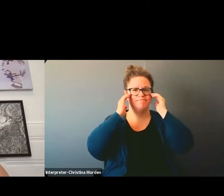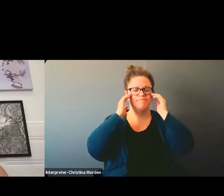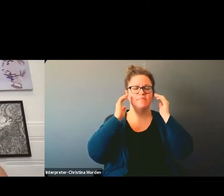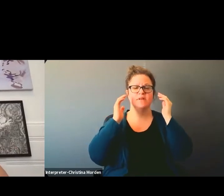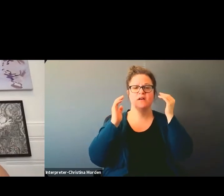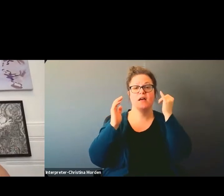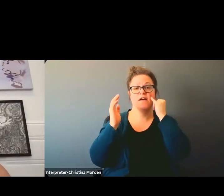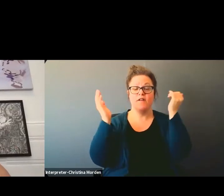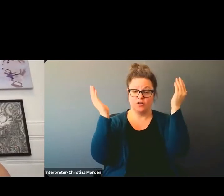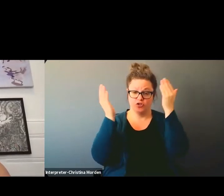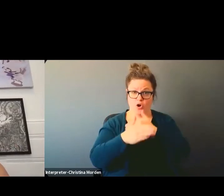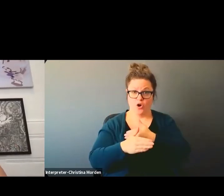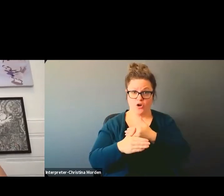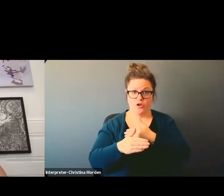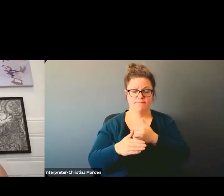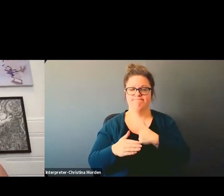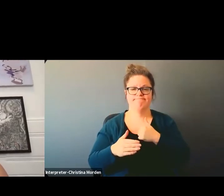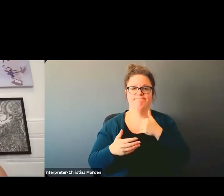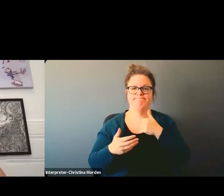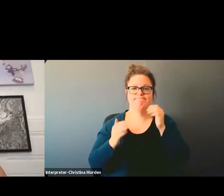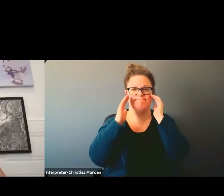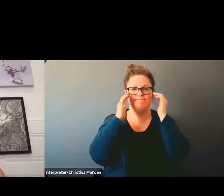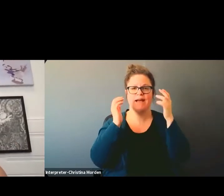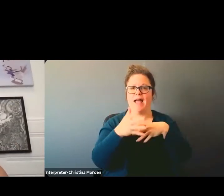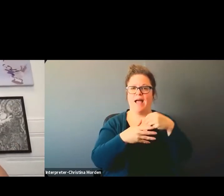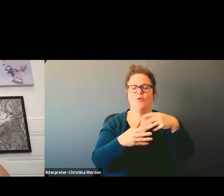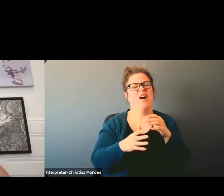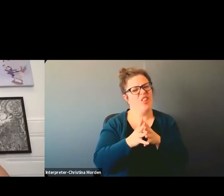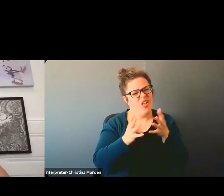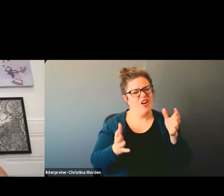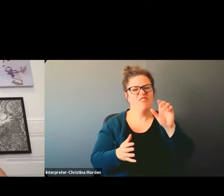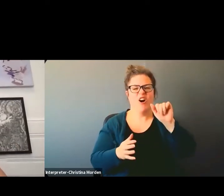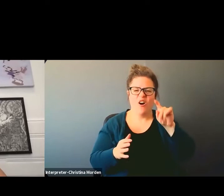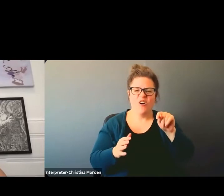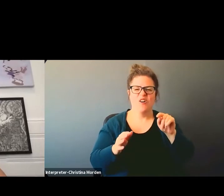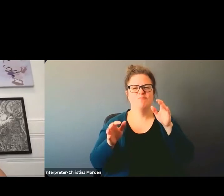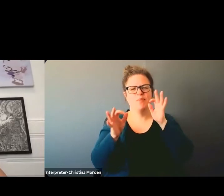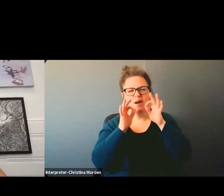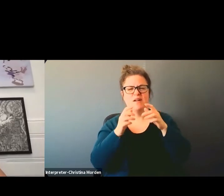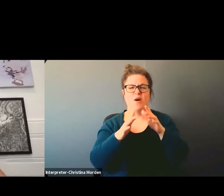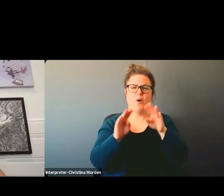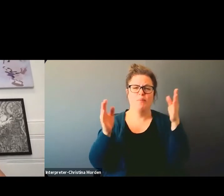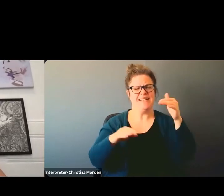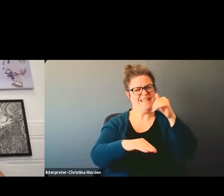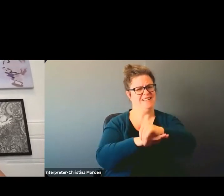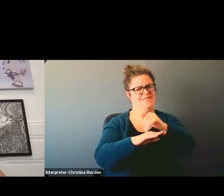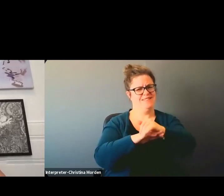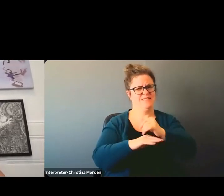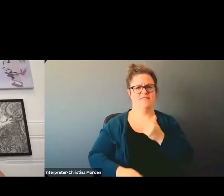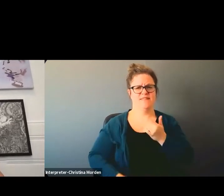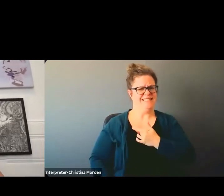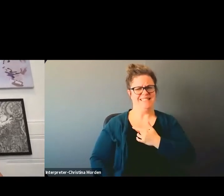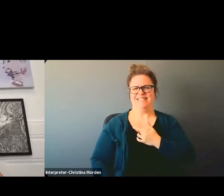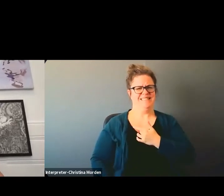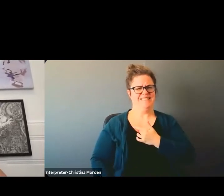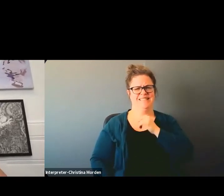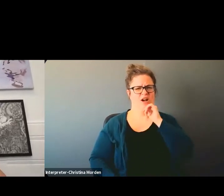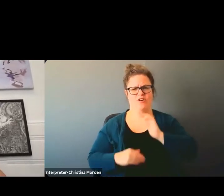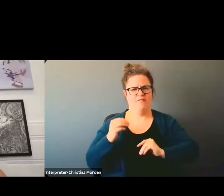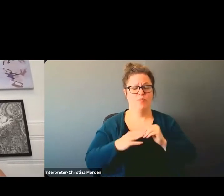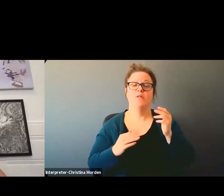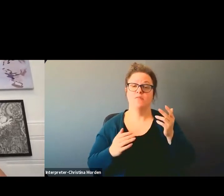dark. And a lot of art openings are in the evening, and I feel really uncomfortable. So I've been